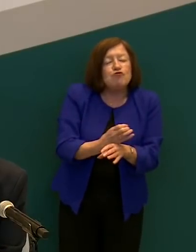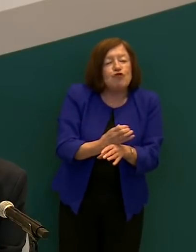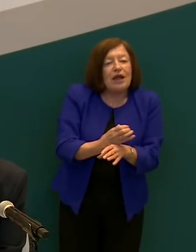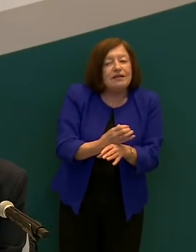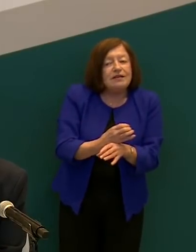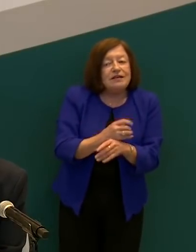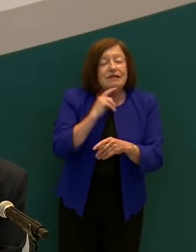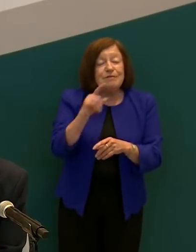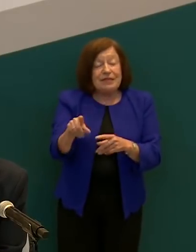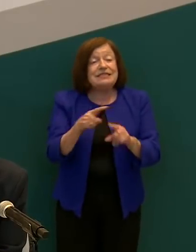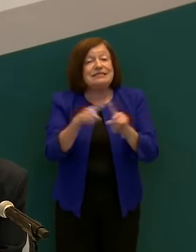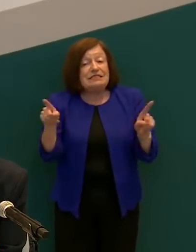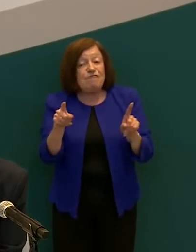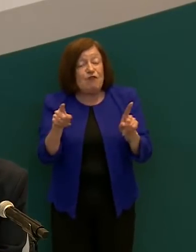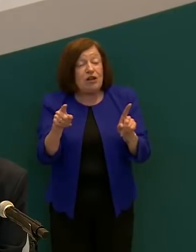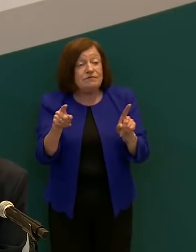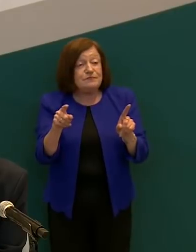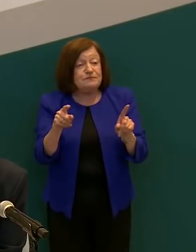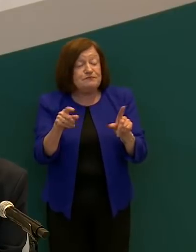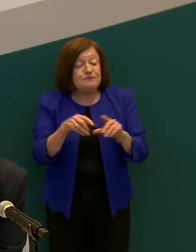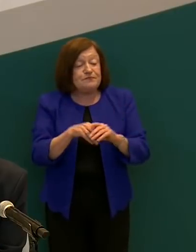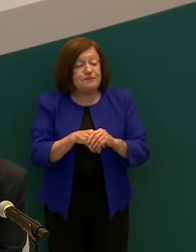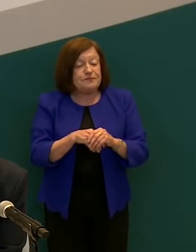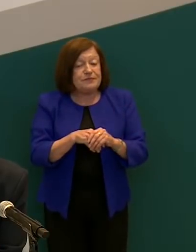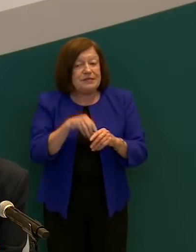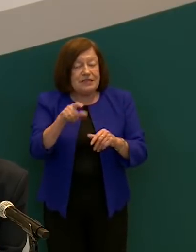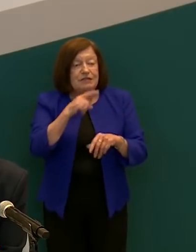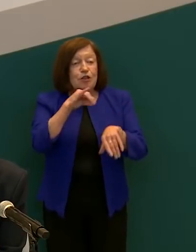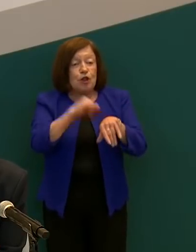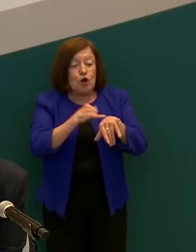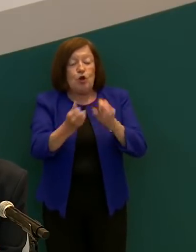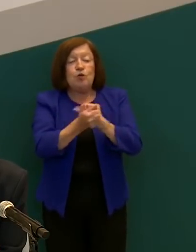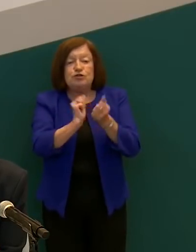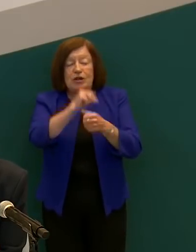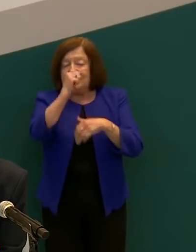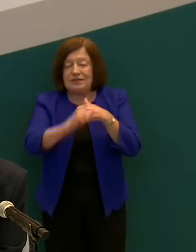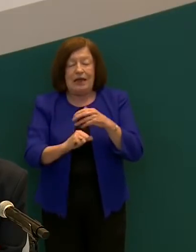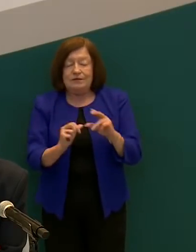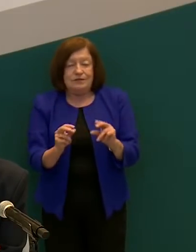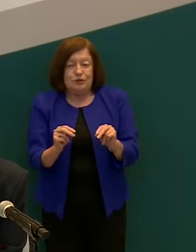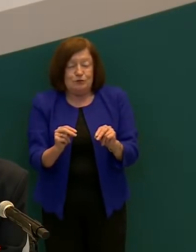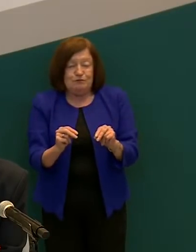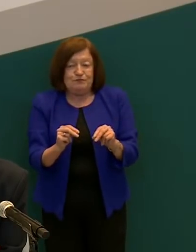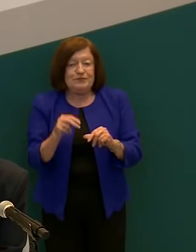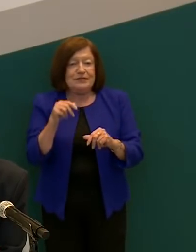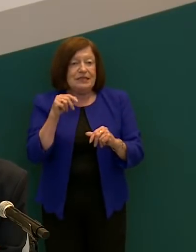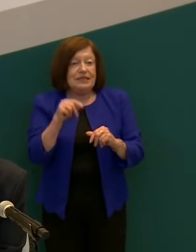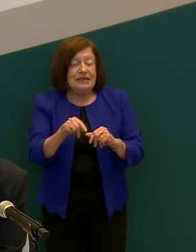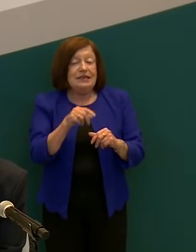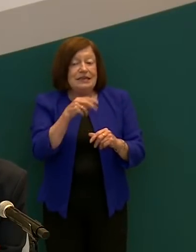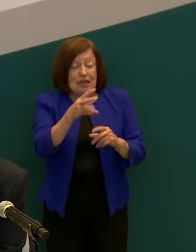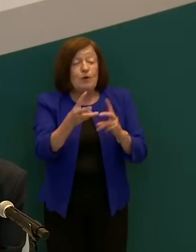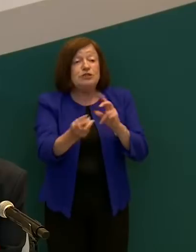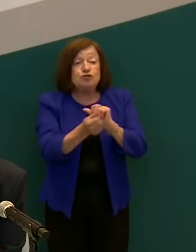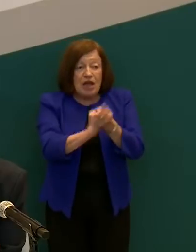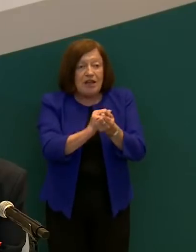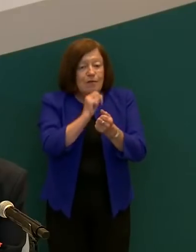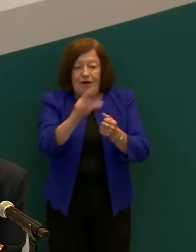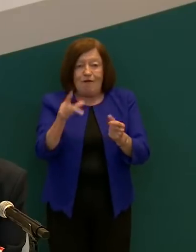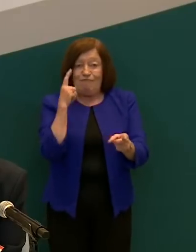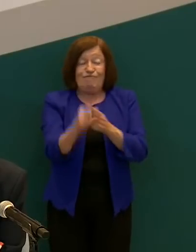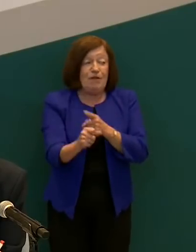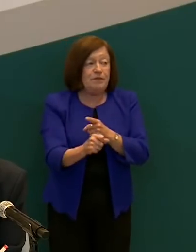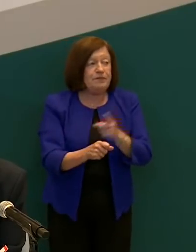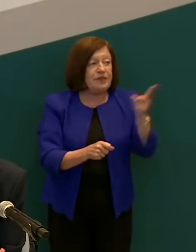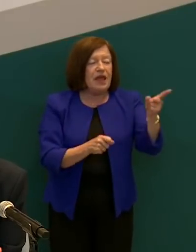But that's a different thing from suggesting that the colour will change every day. This is dynamic, but it's not that dynamic. Okay. And